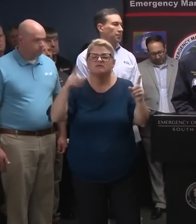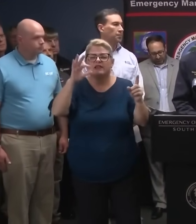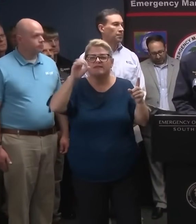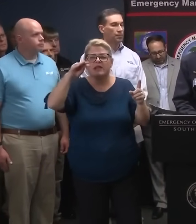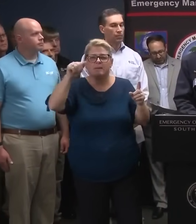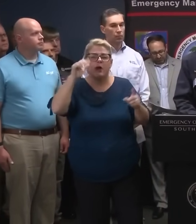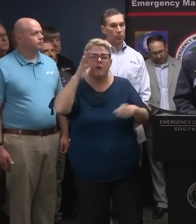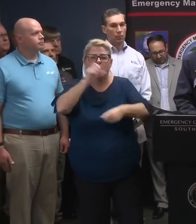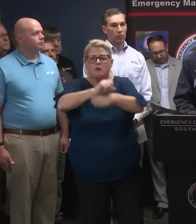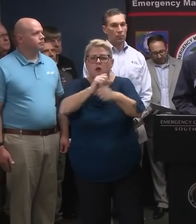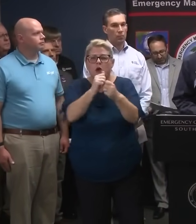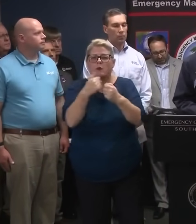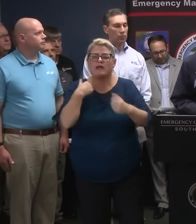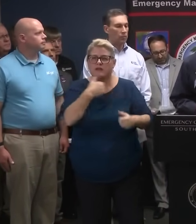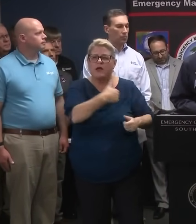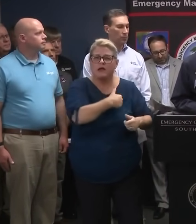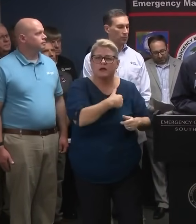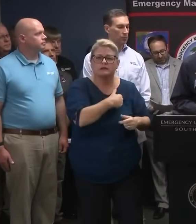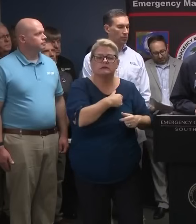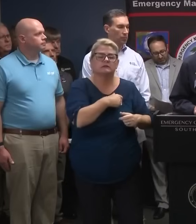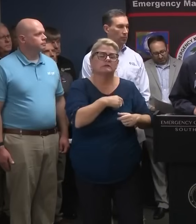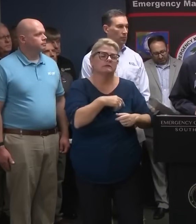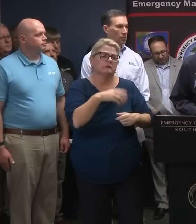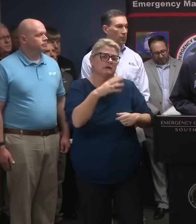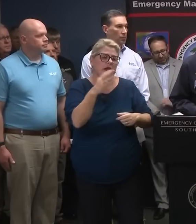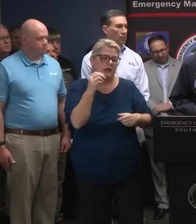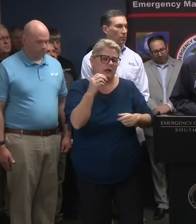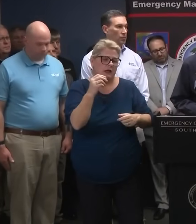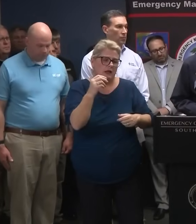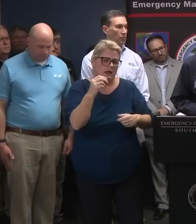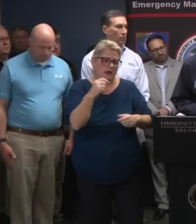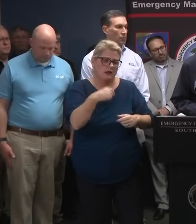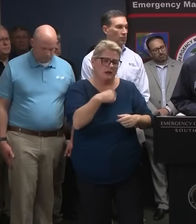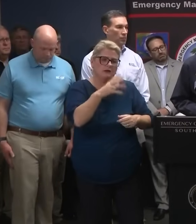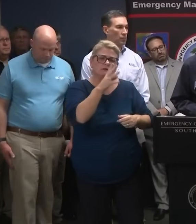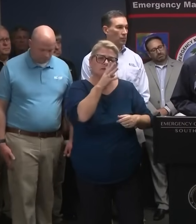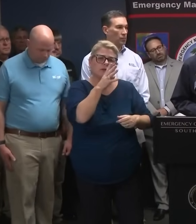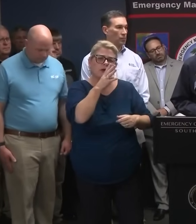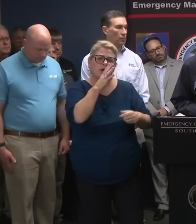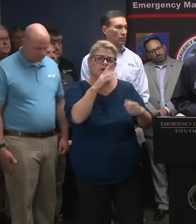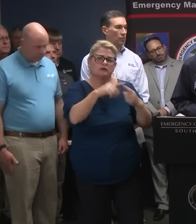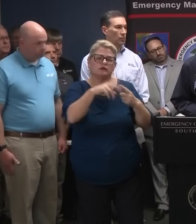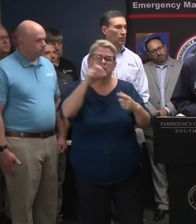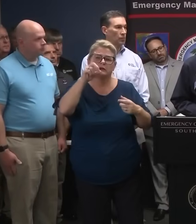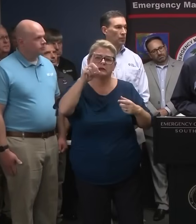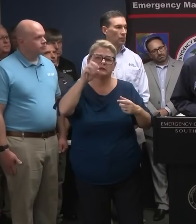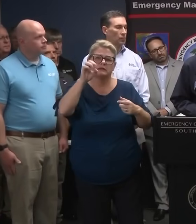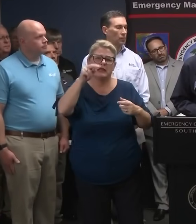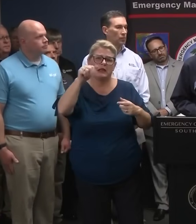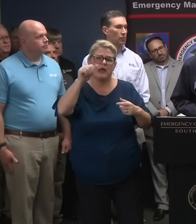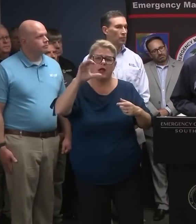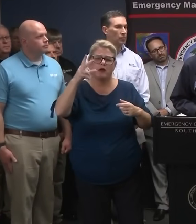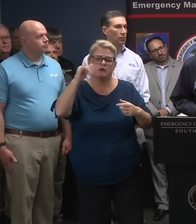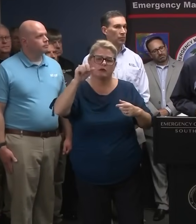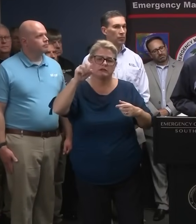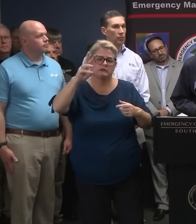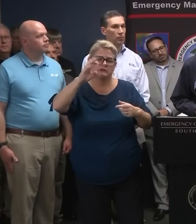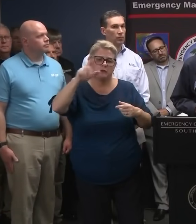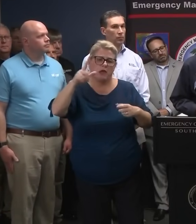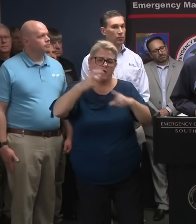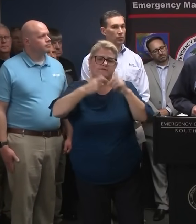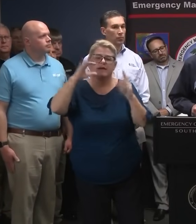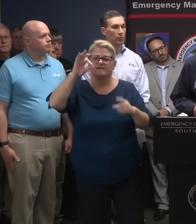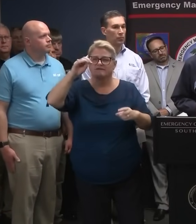been working with us. And I had spoken with Dina Criswell, the